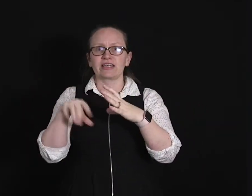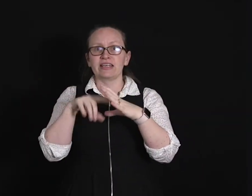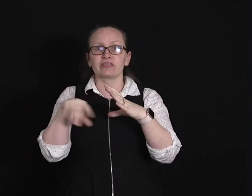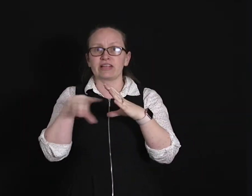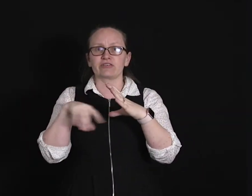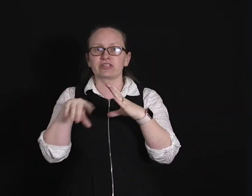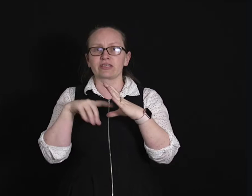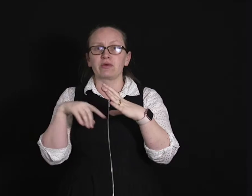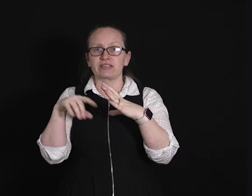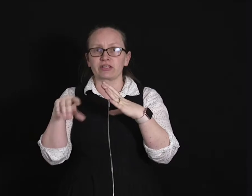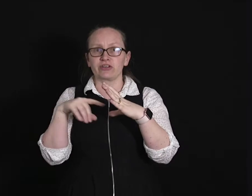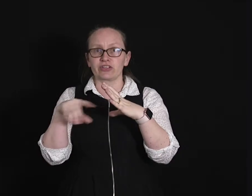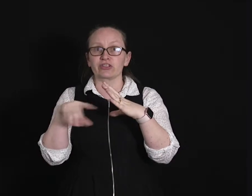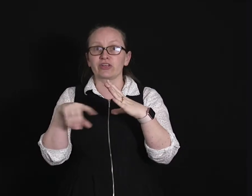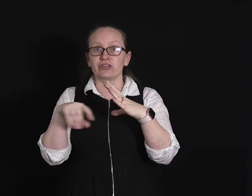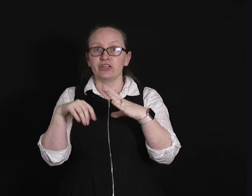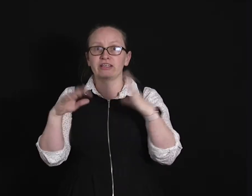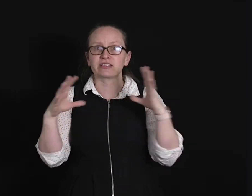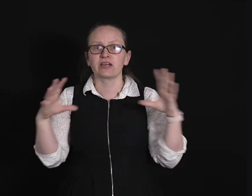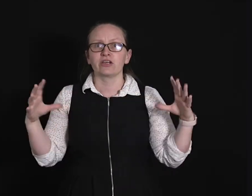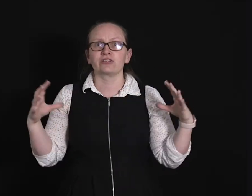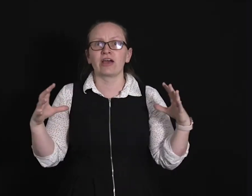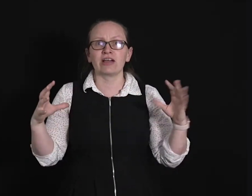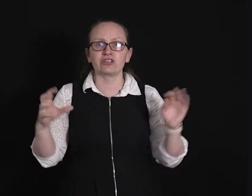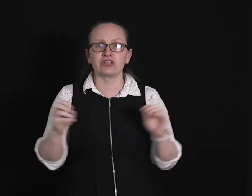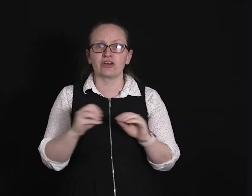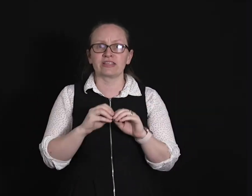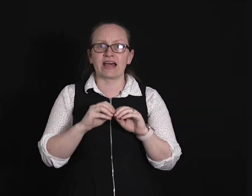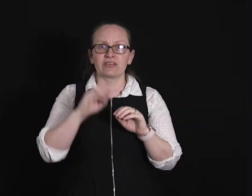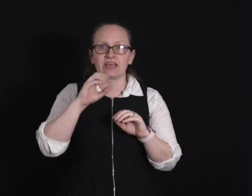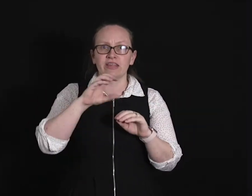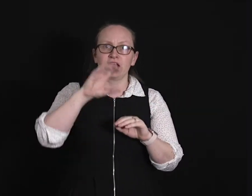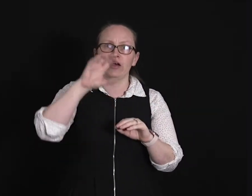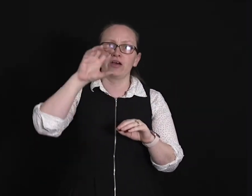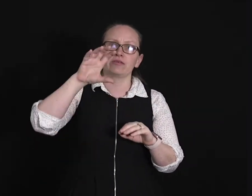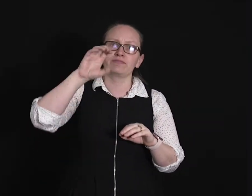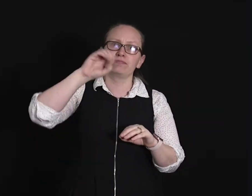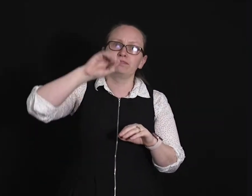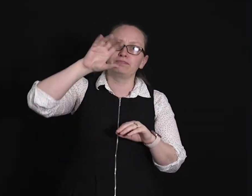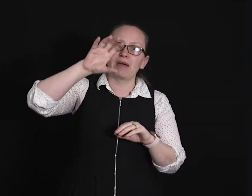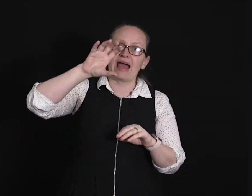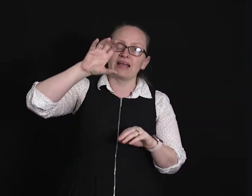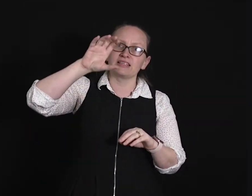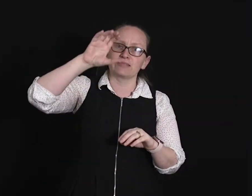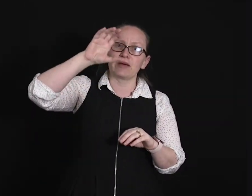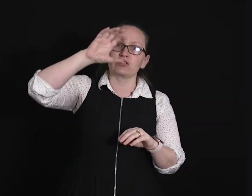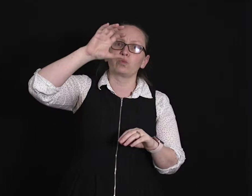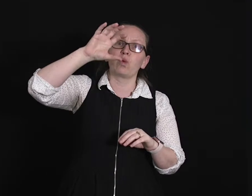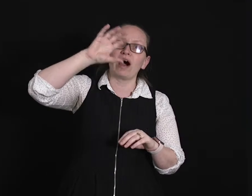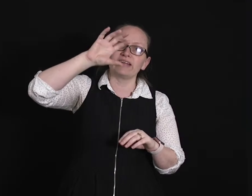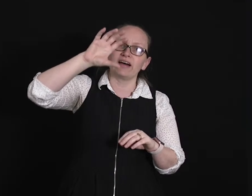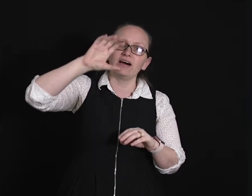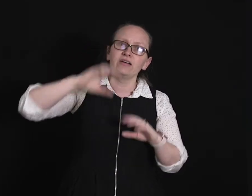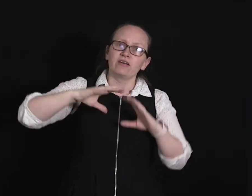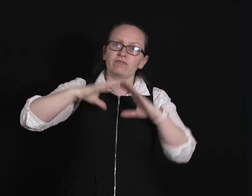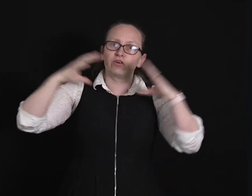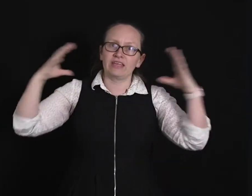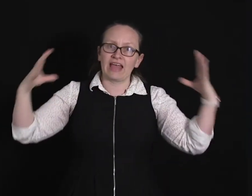inner electrons are the ones closer to the nucleus. So it actually turns out that the band is much wider for the